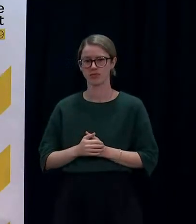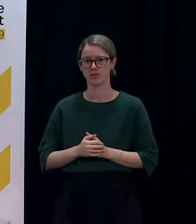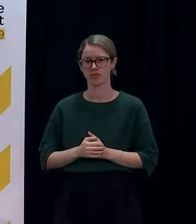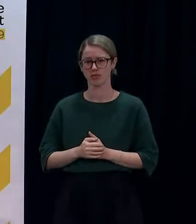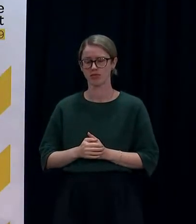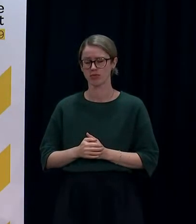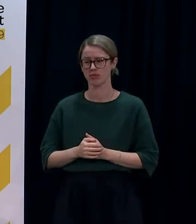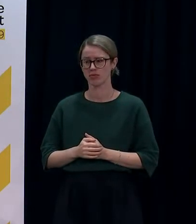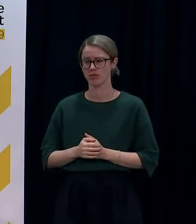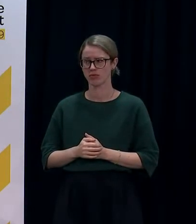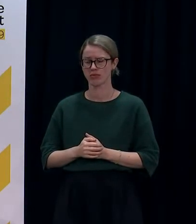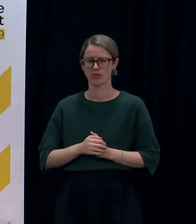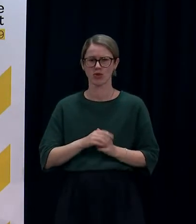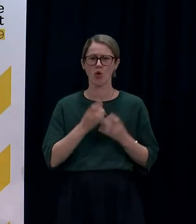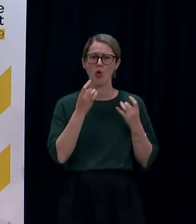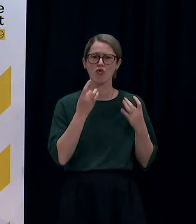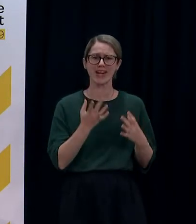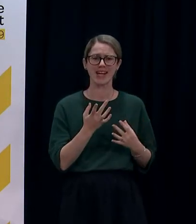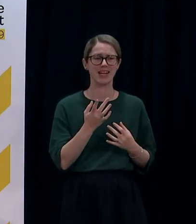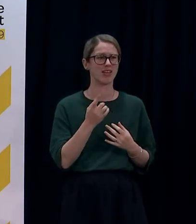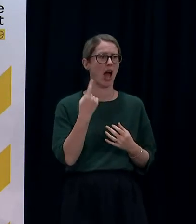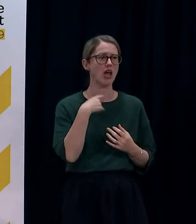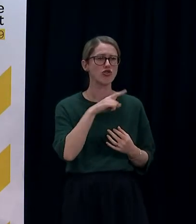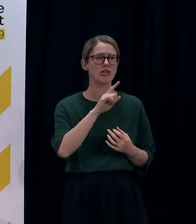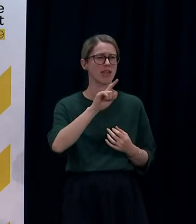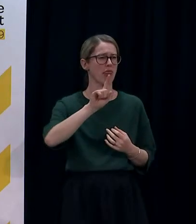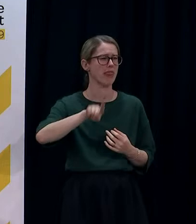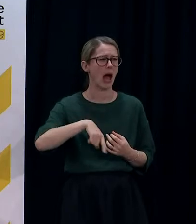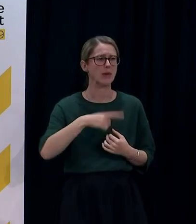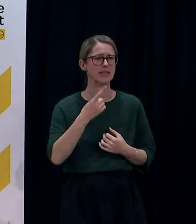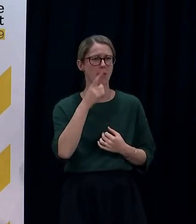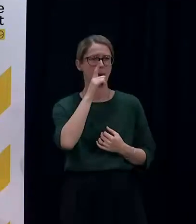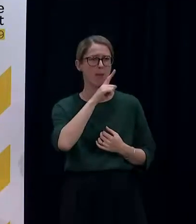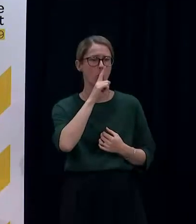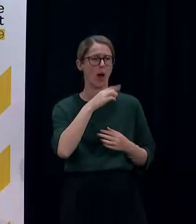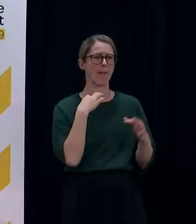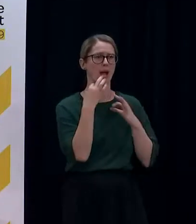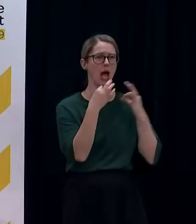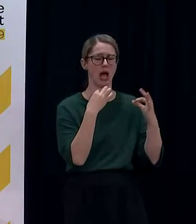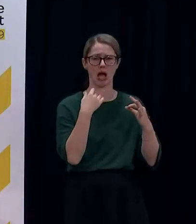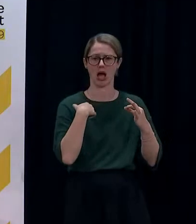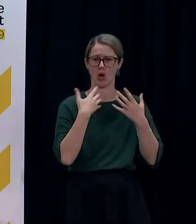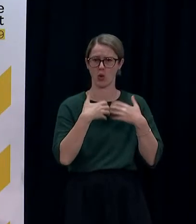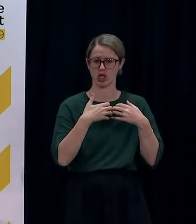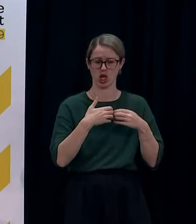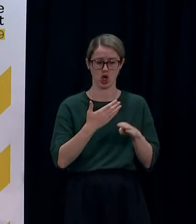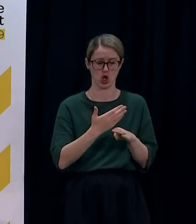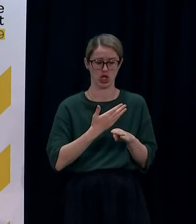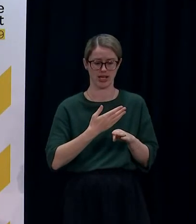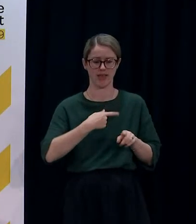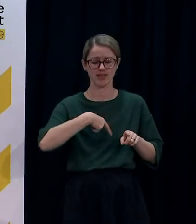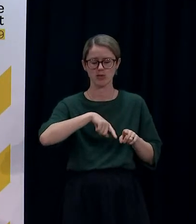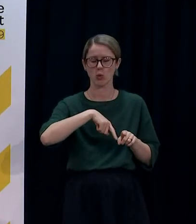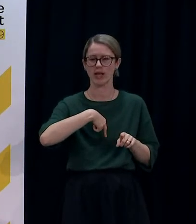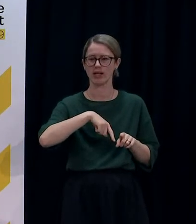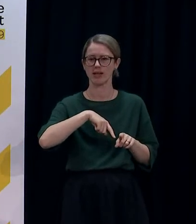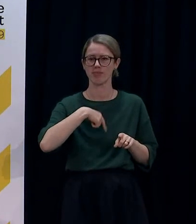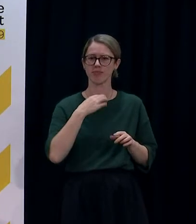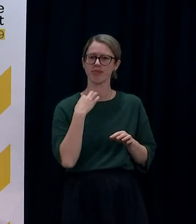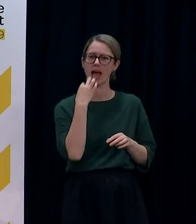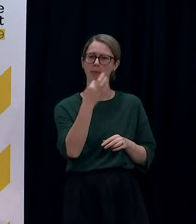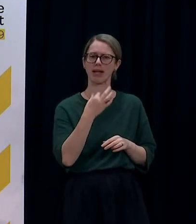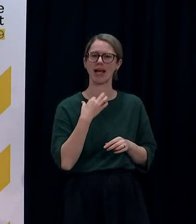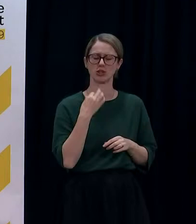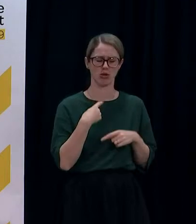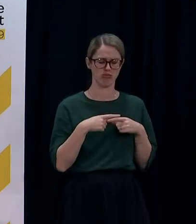out earlier on, hundreds of thousands of applications have been processed. I did a calculation earlier in the week where applications